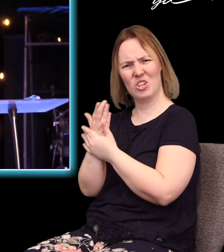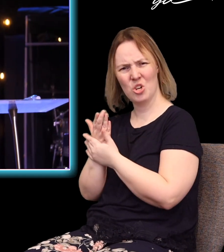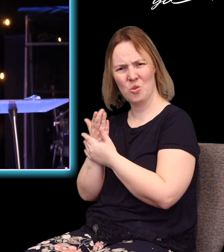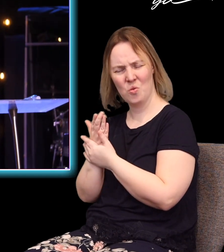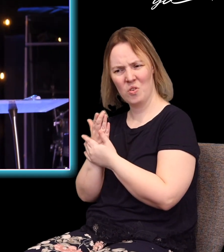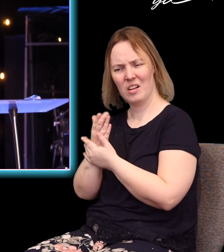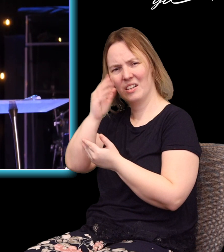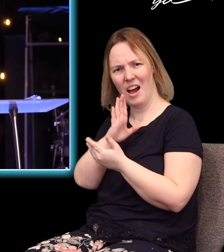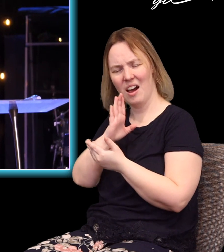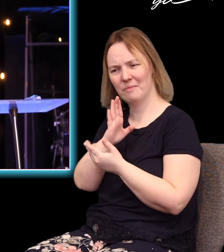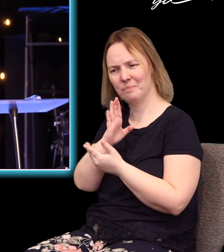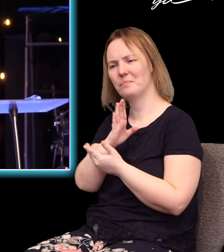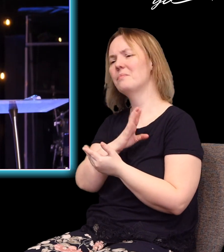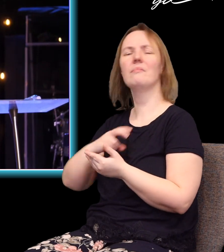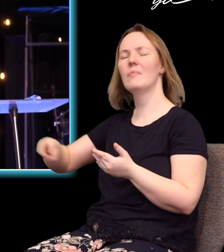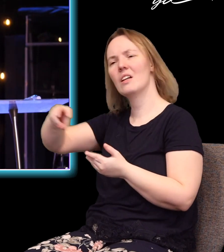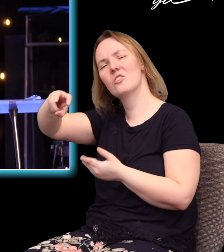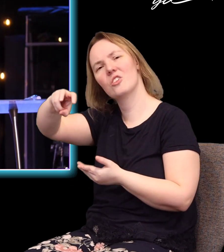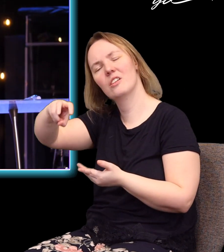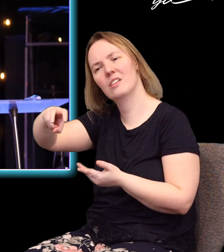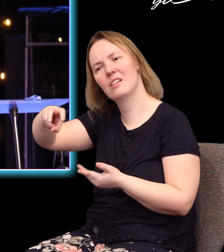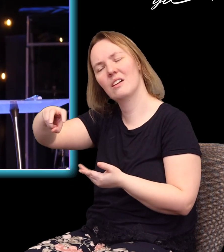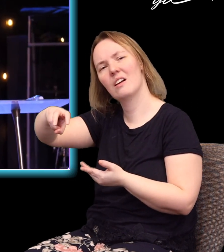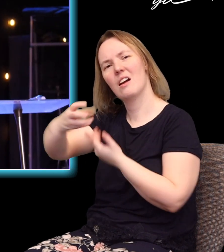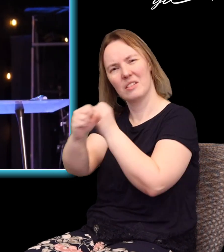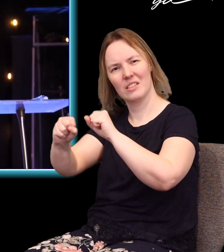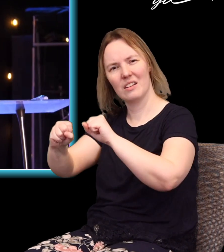journey of sanctification is day by day, decision by